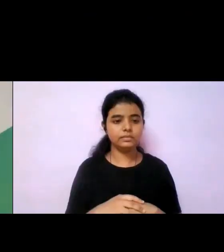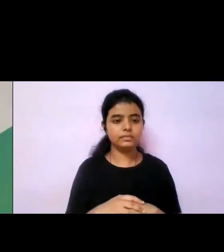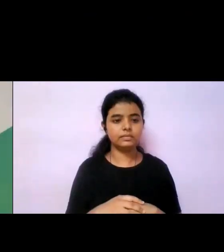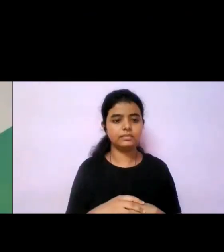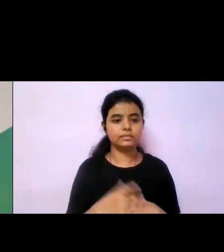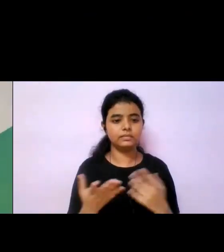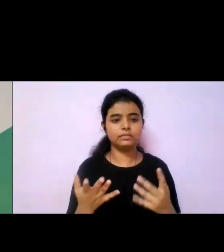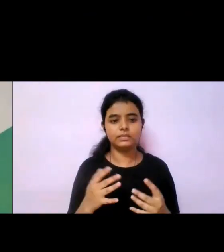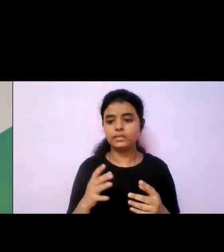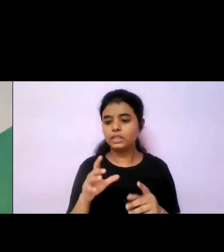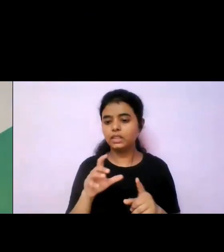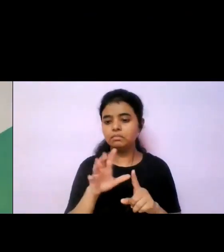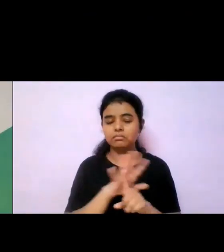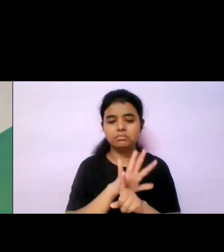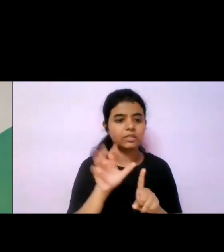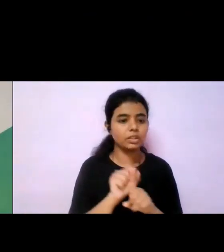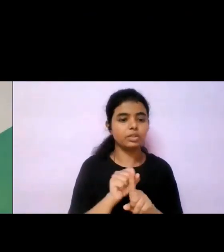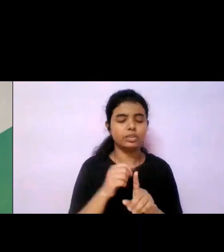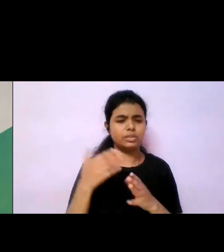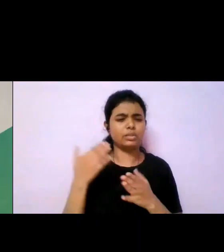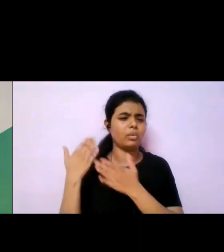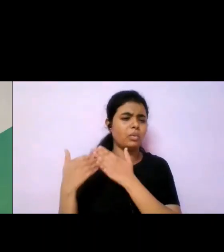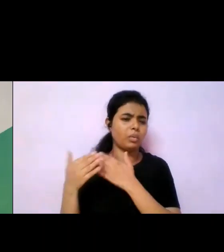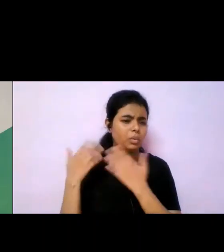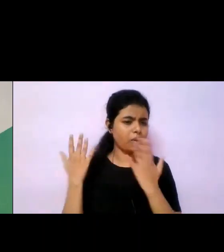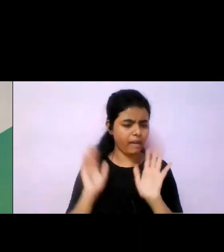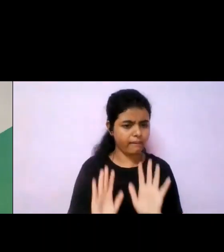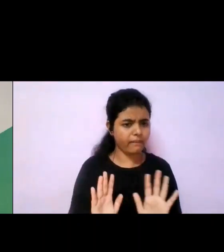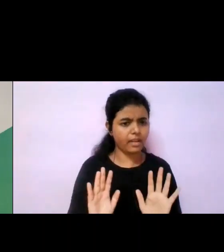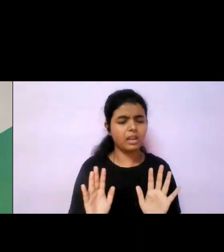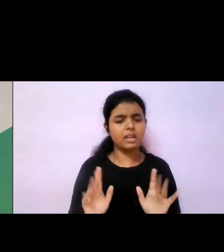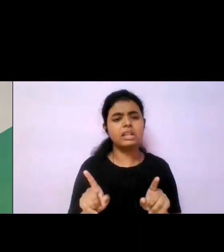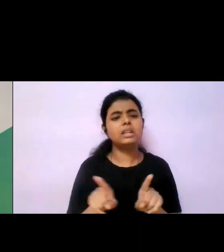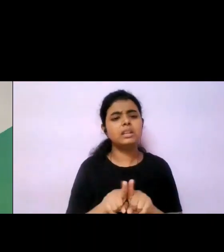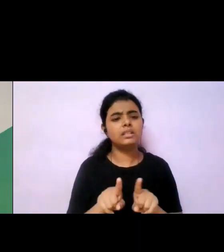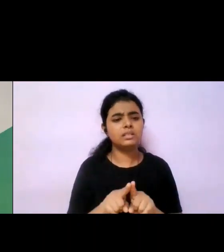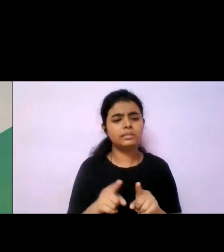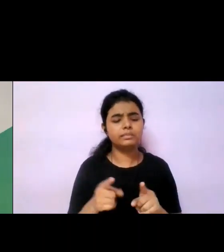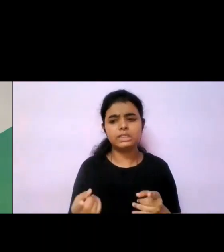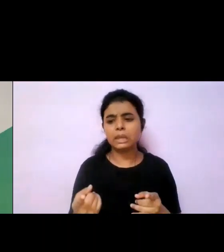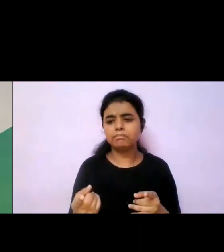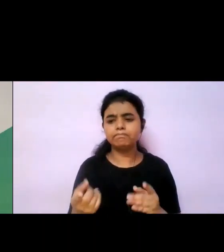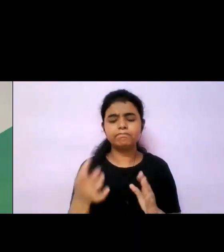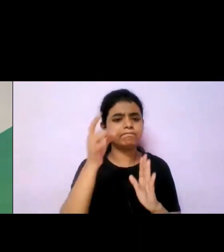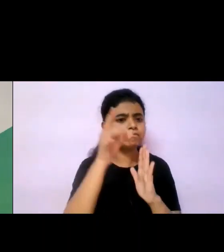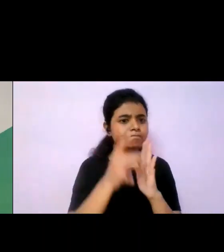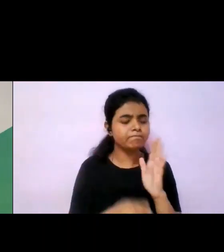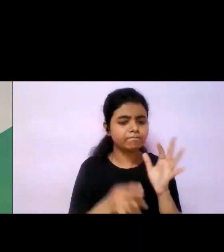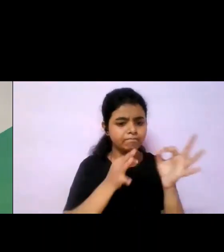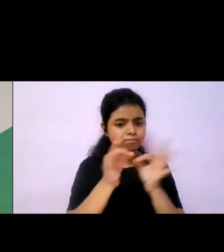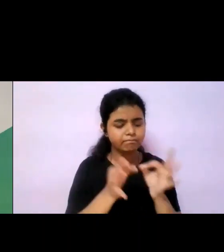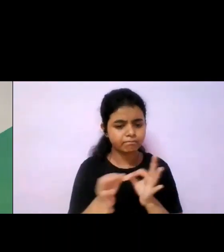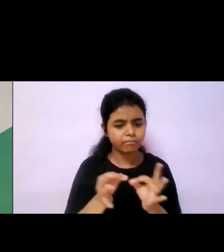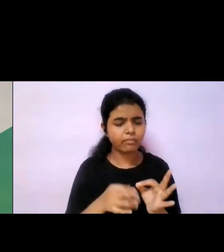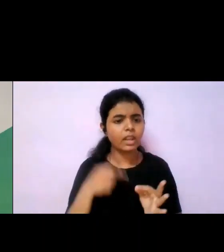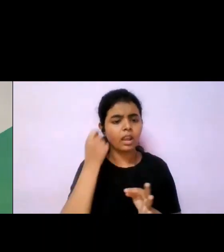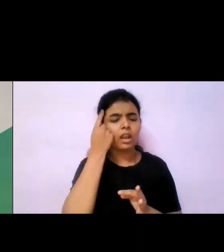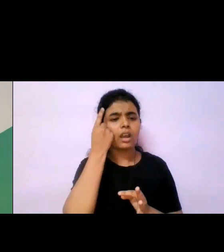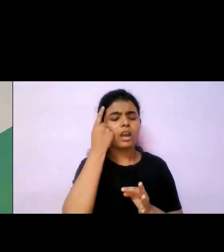cultural and cultural practices that are, if you like, incubating those kind of ideas.